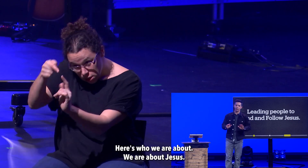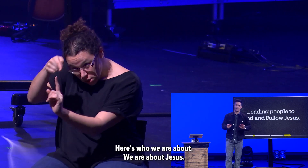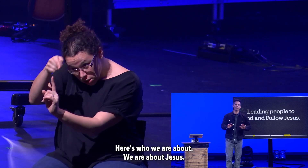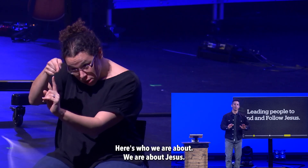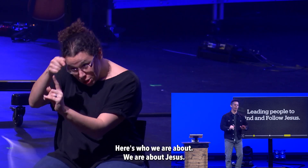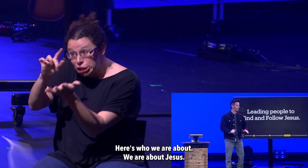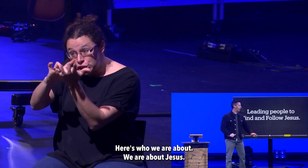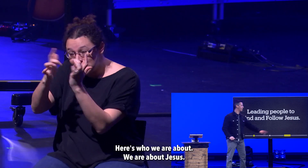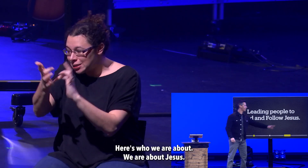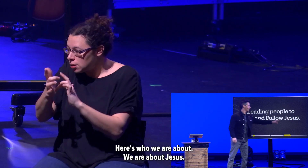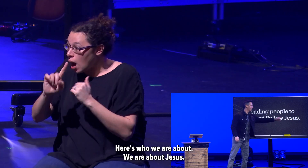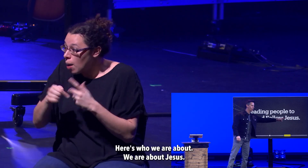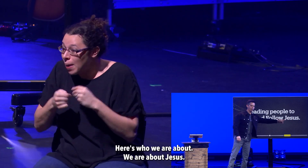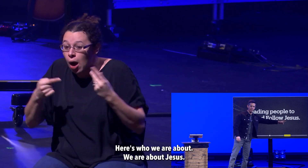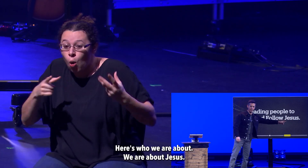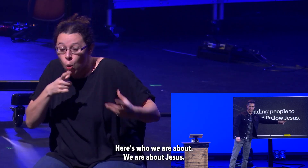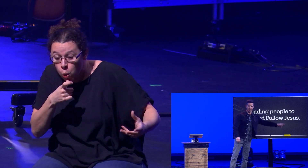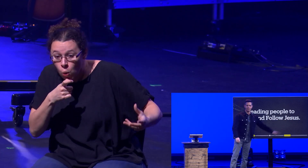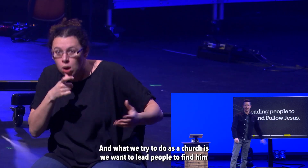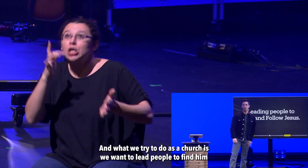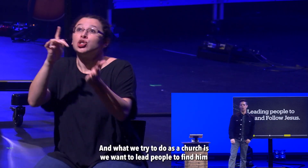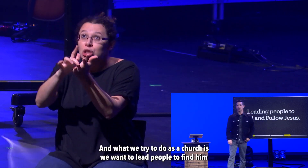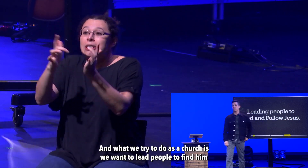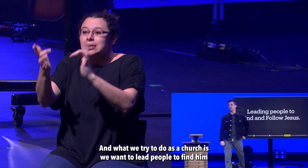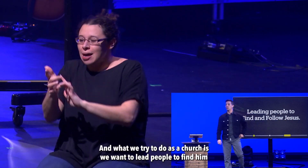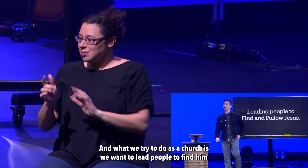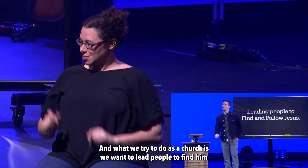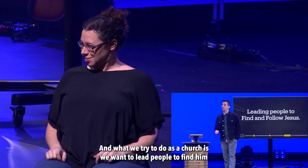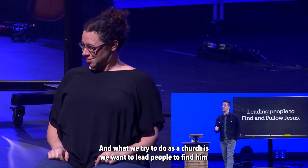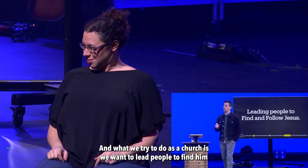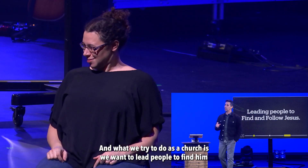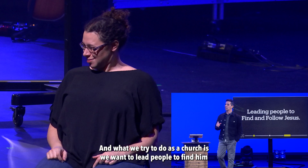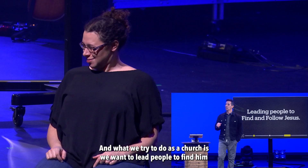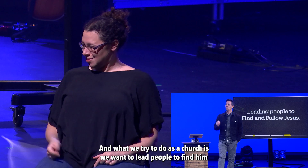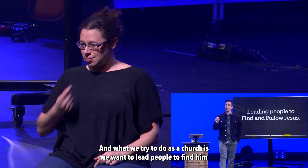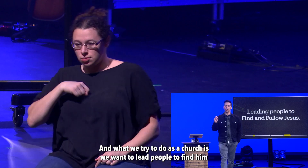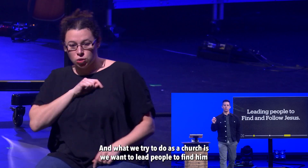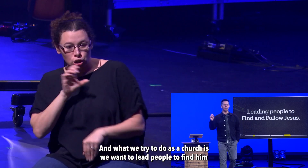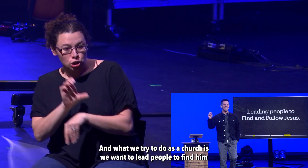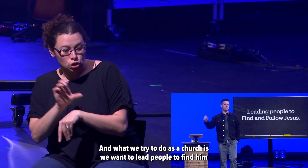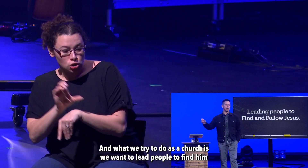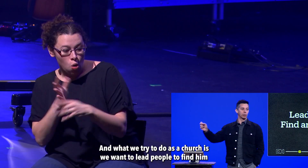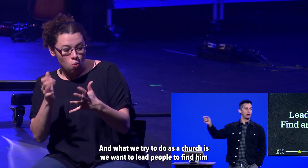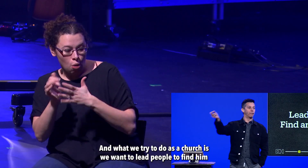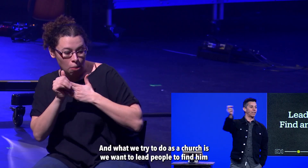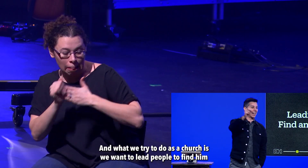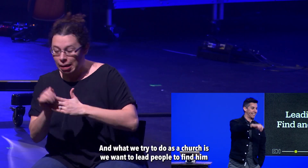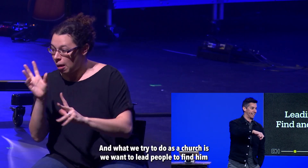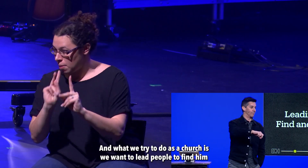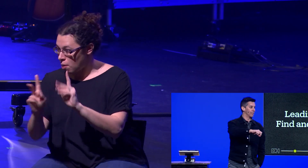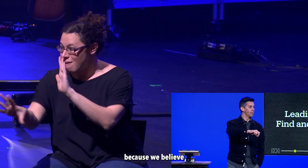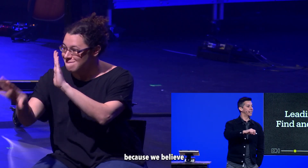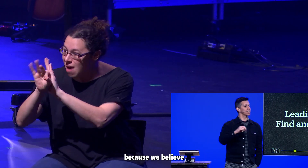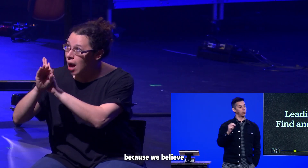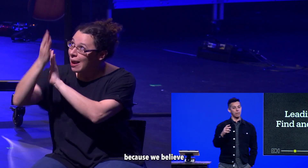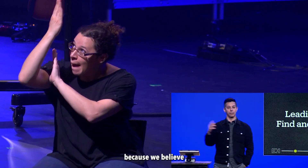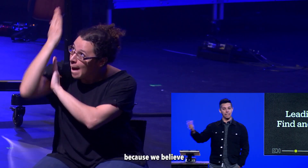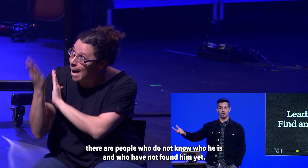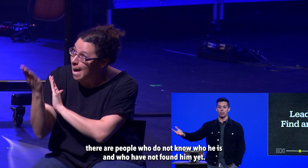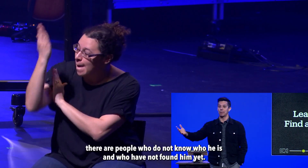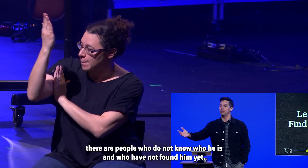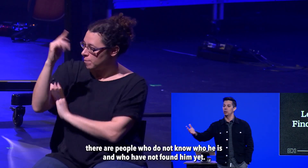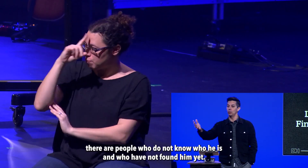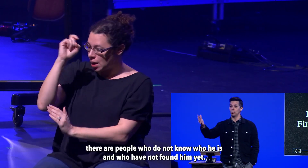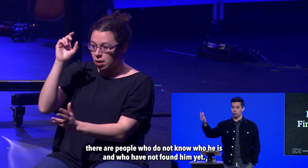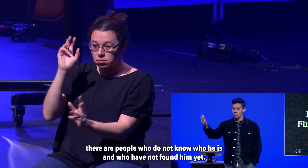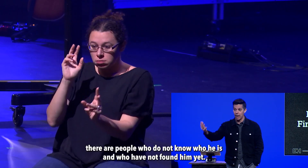who we are about. We are about Jesus. And what we try to do as a church is we want to lead people to find him. Because we believe